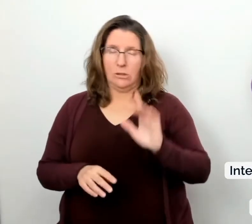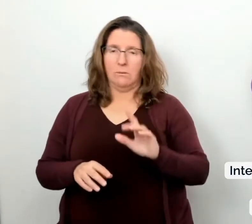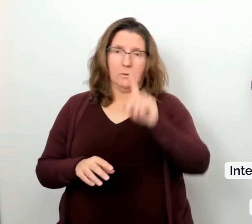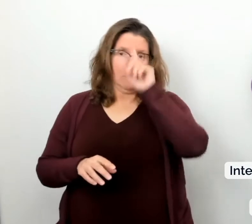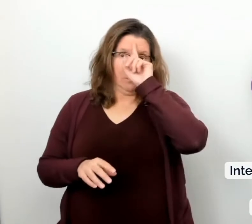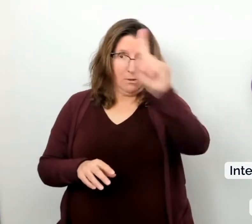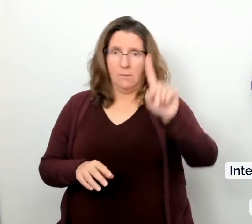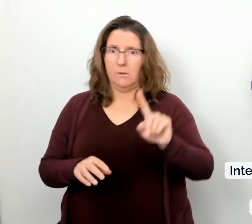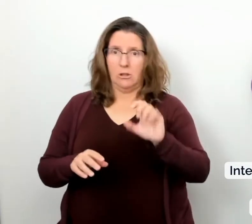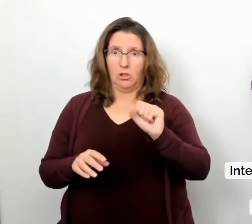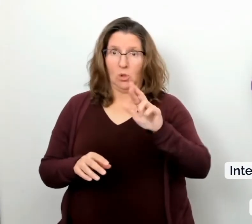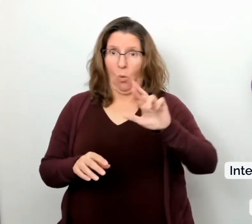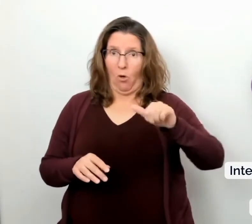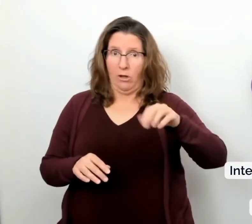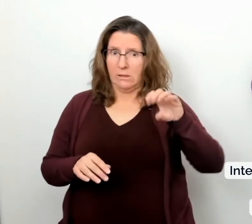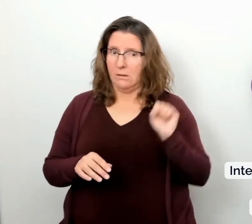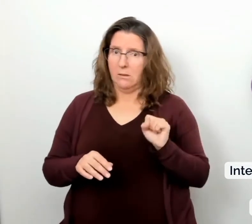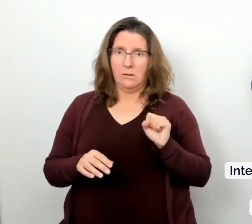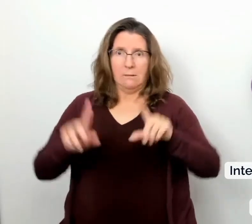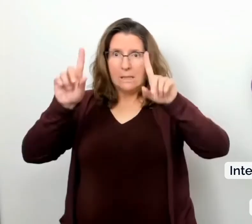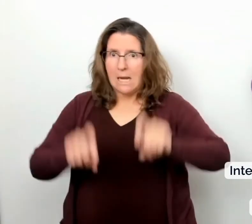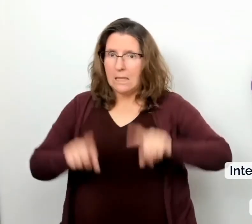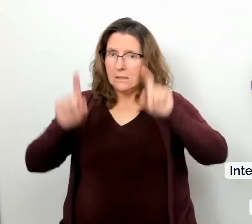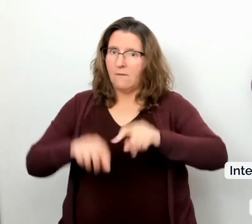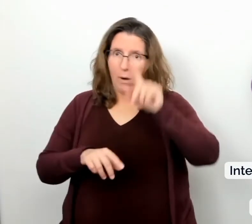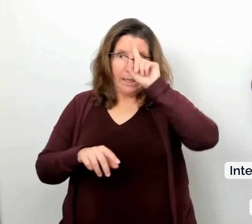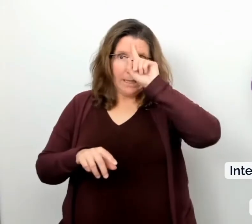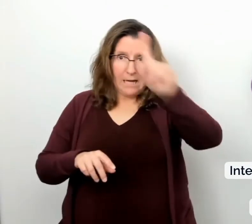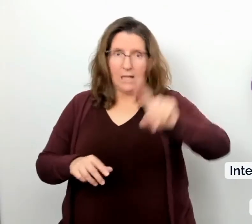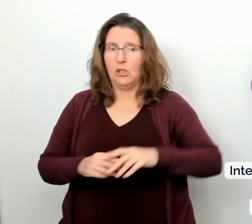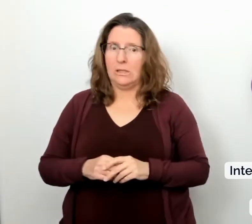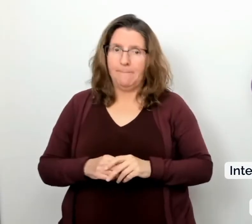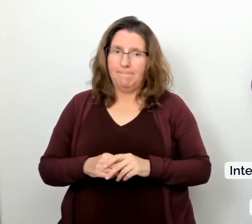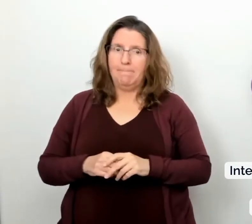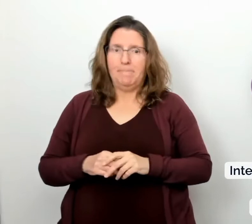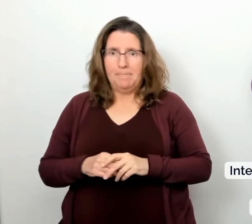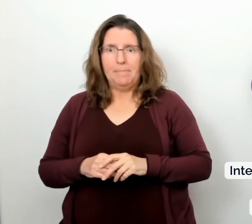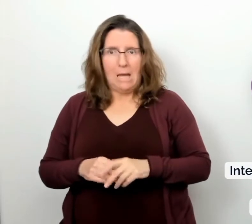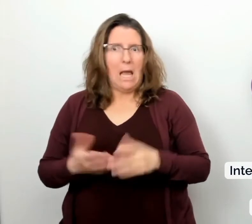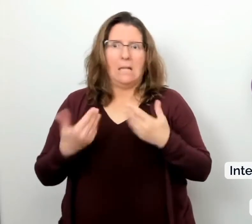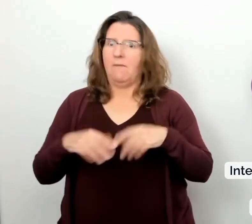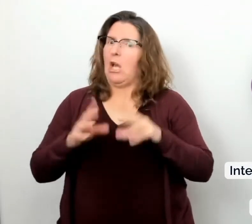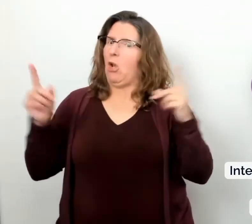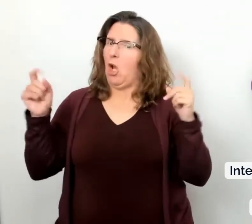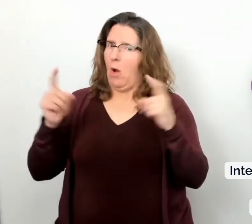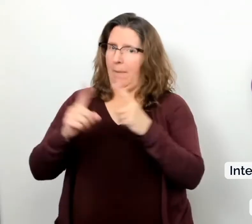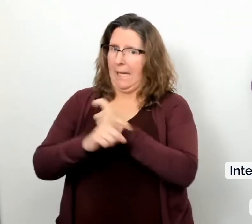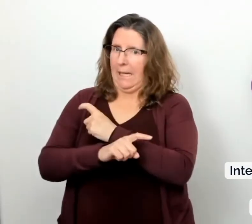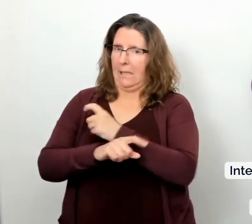Measuring intelligence is very complicated. Intelligence is multi-layered.